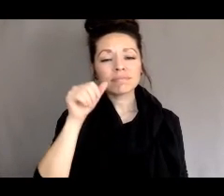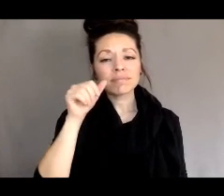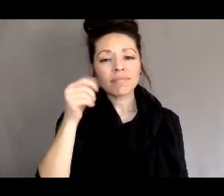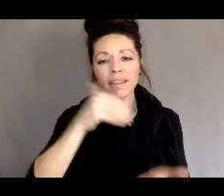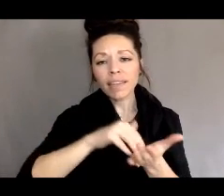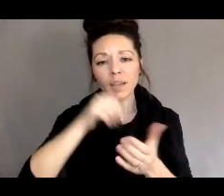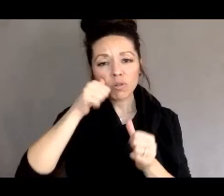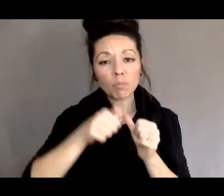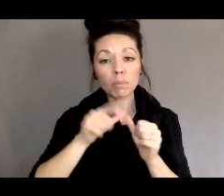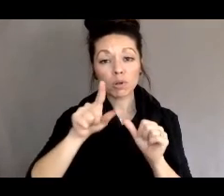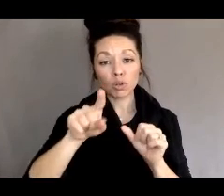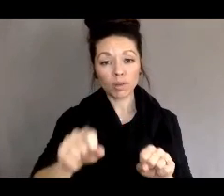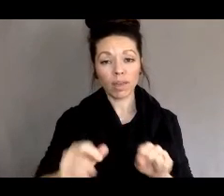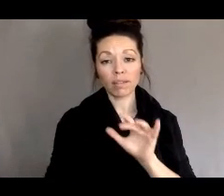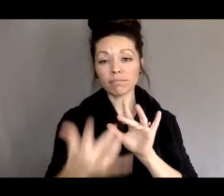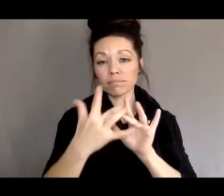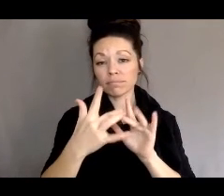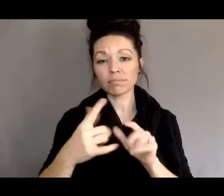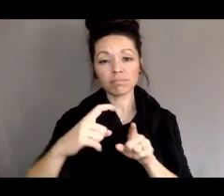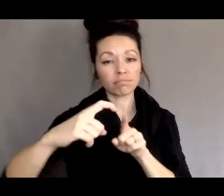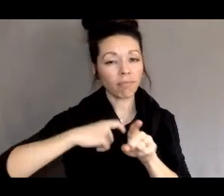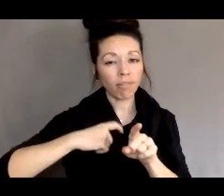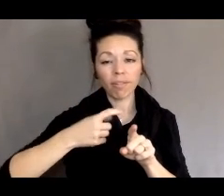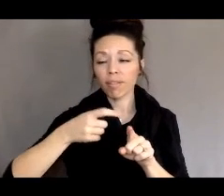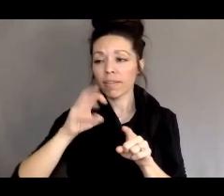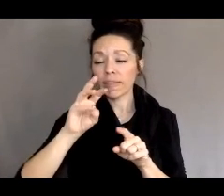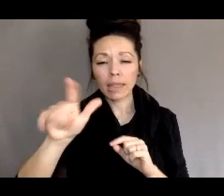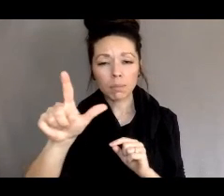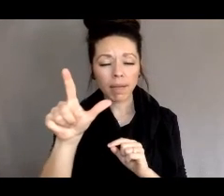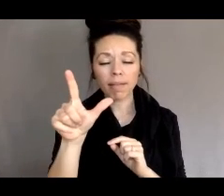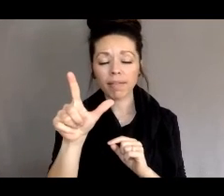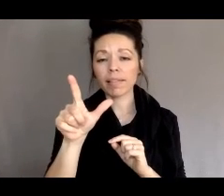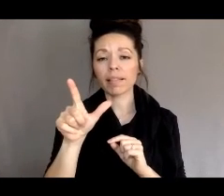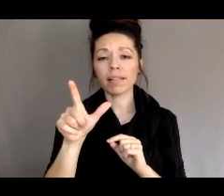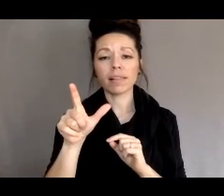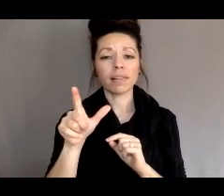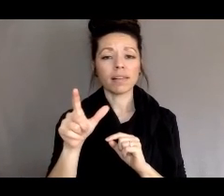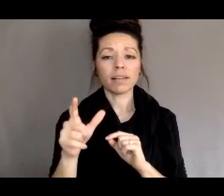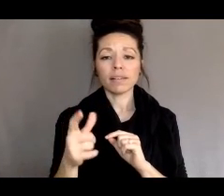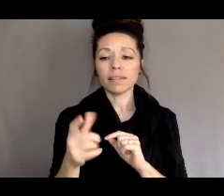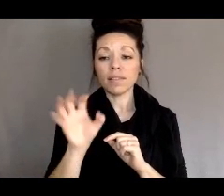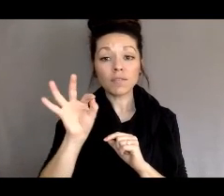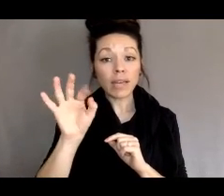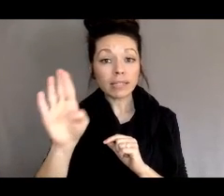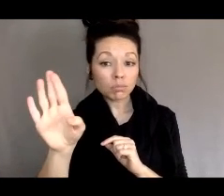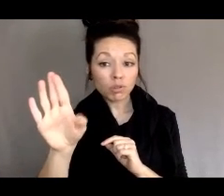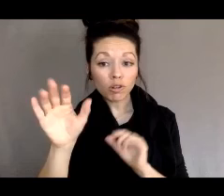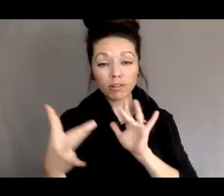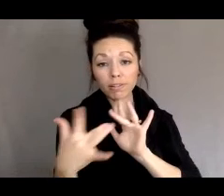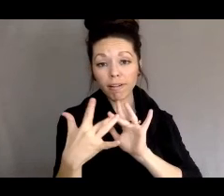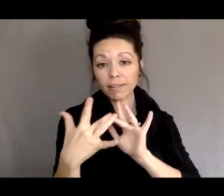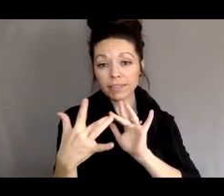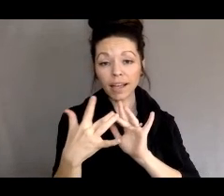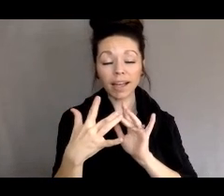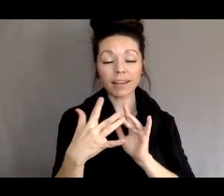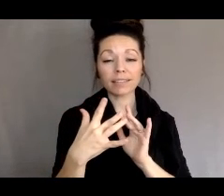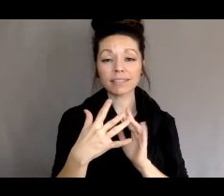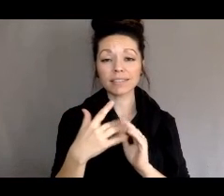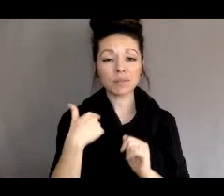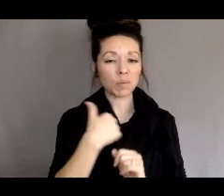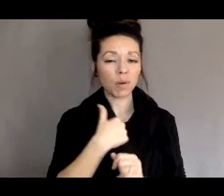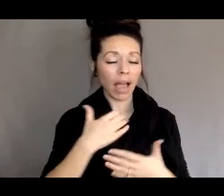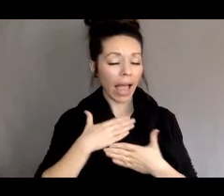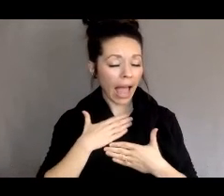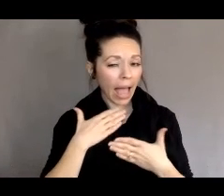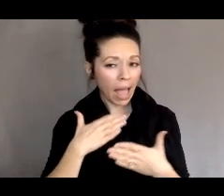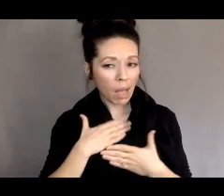just give us a call, send us an email, reach out to us on our Facebook page. and know that we'd be more than